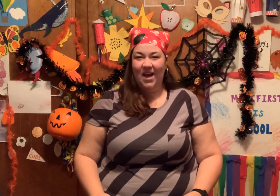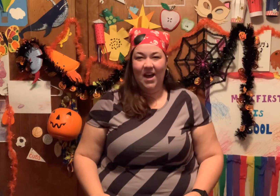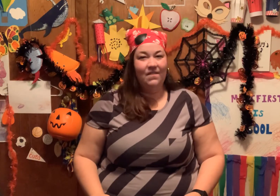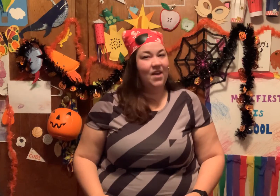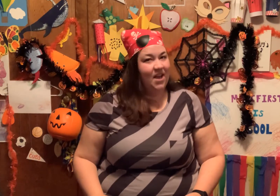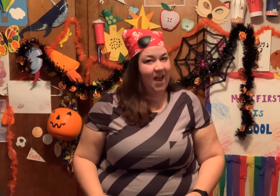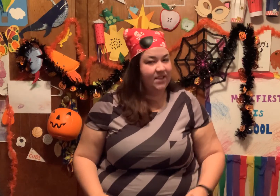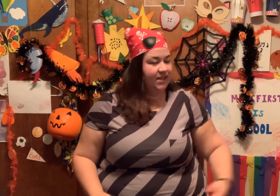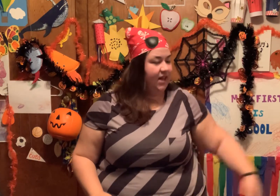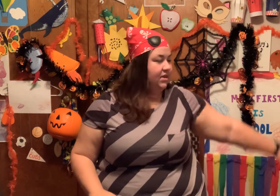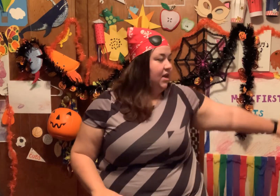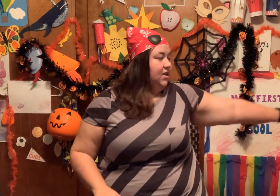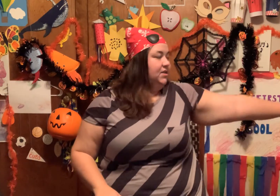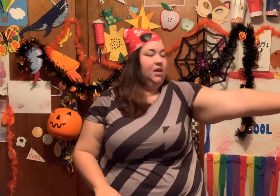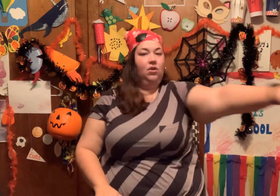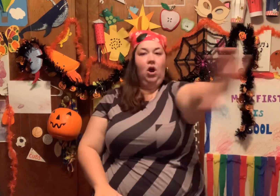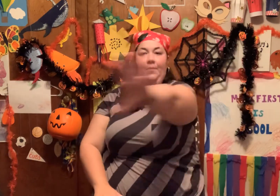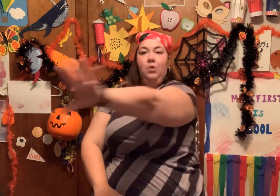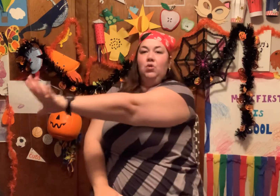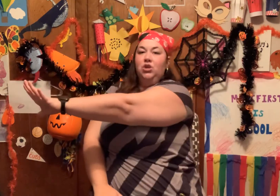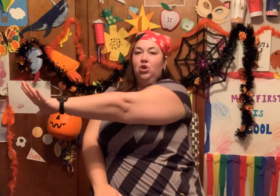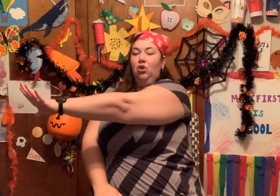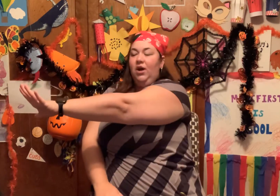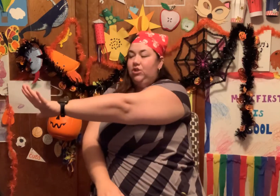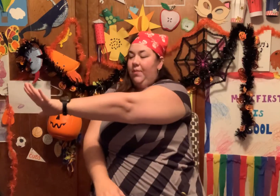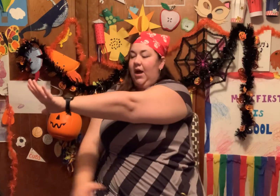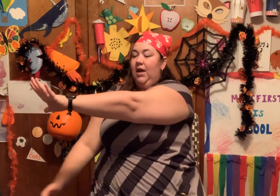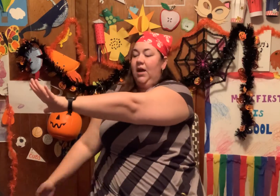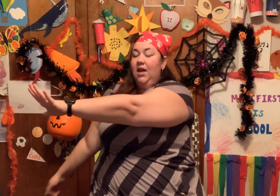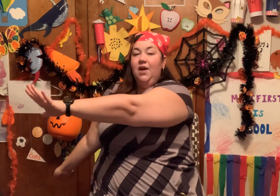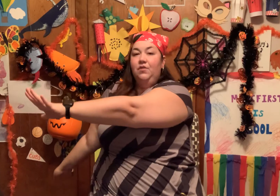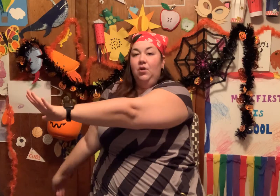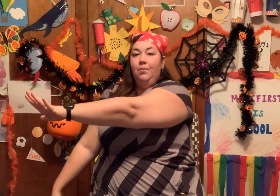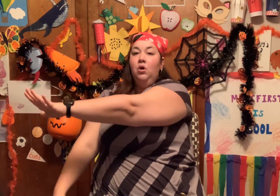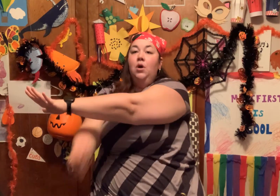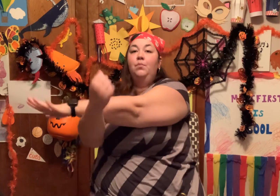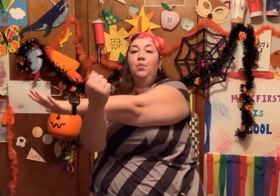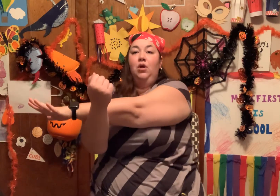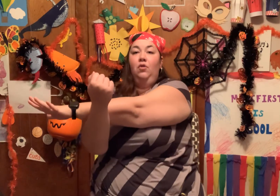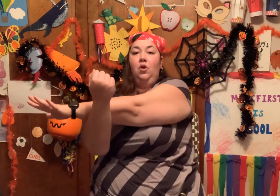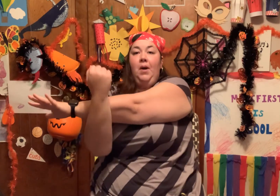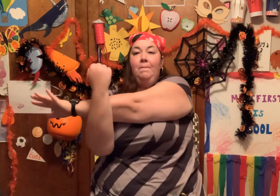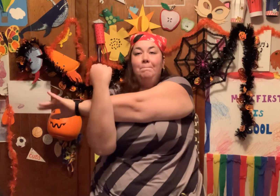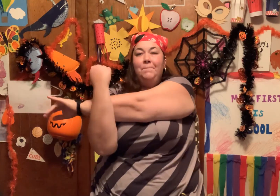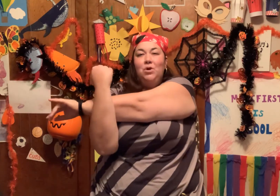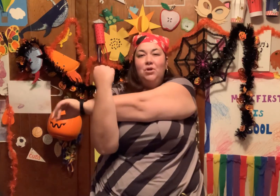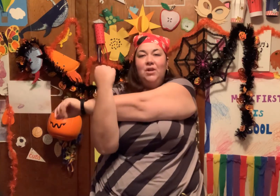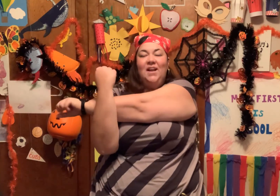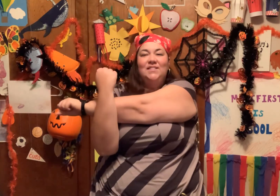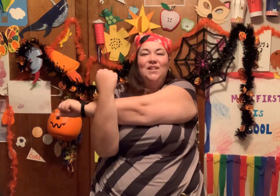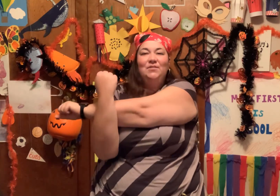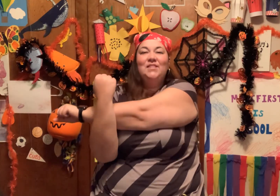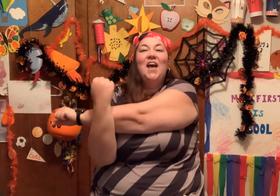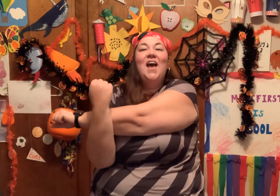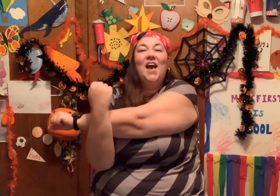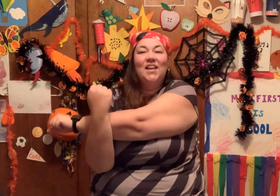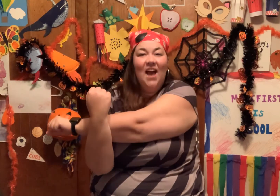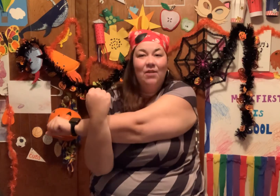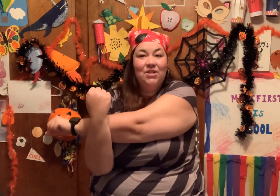1, 2, 3, 4, 5. Excellent. Take your arm and reach across your body. If you're able, bring your other arm up, pull it nice and close, and count